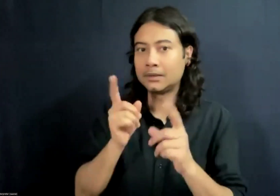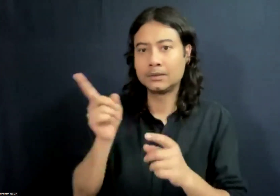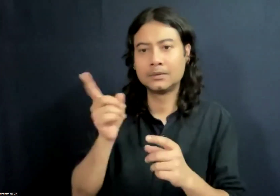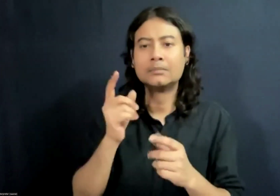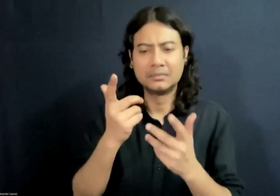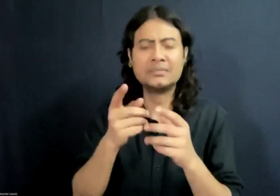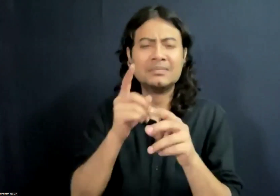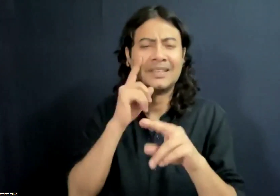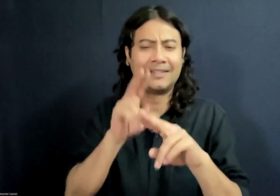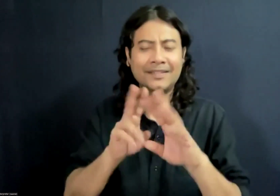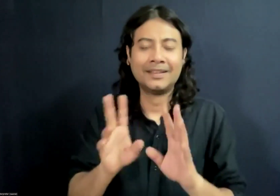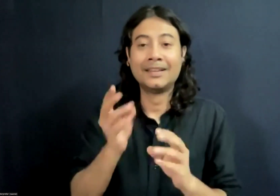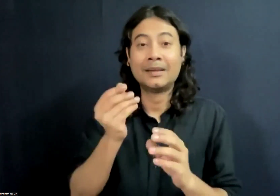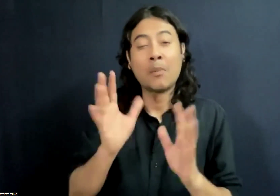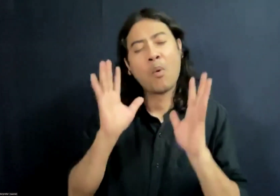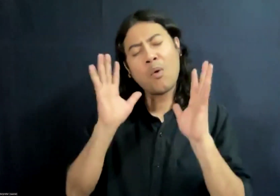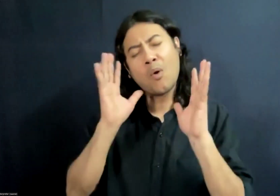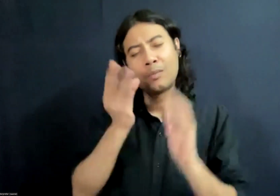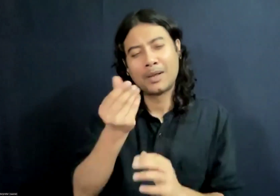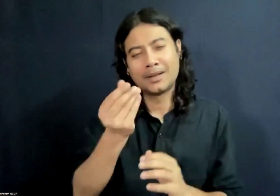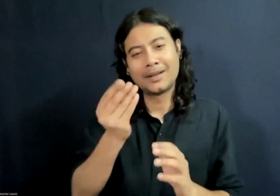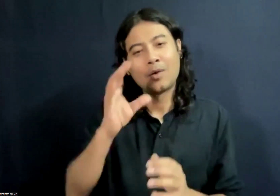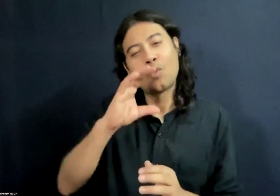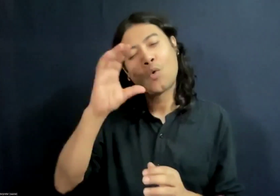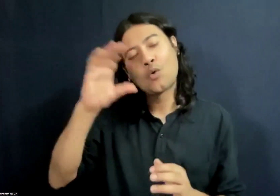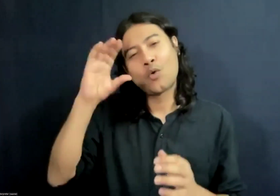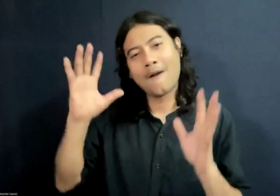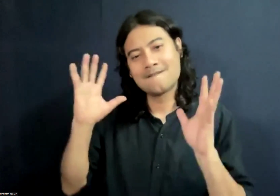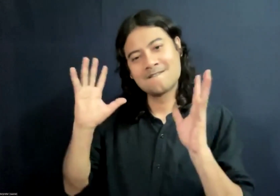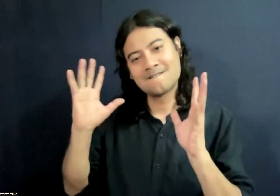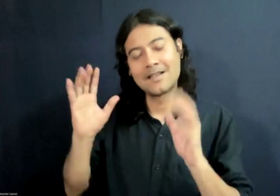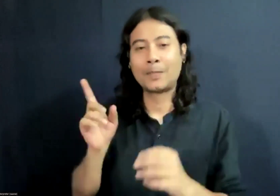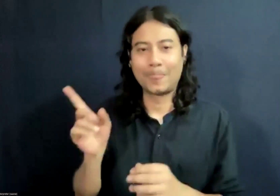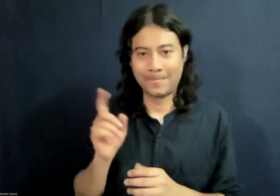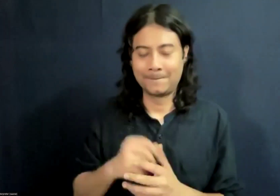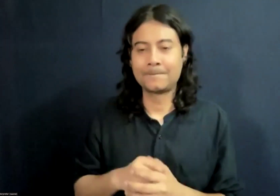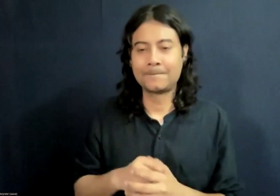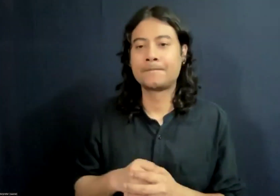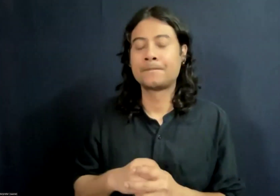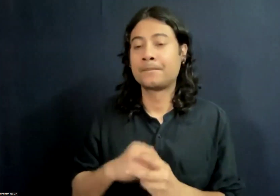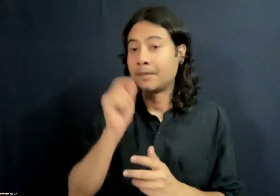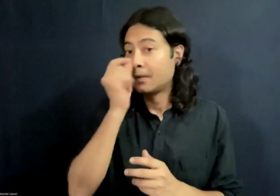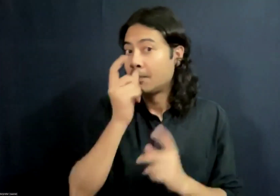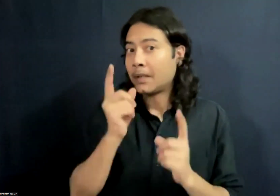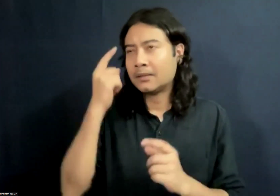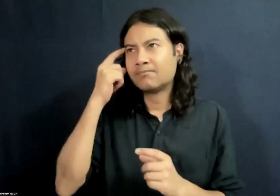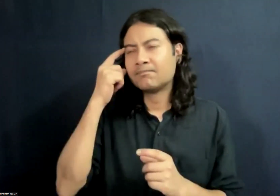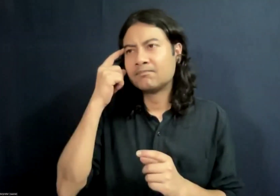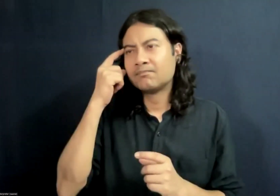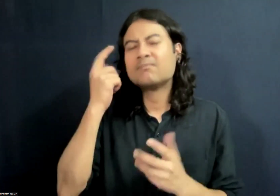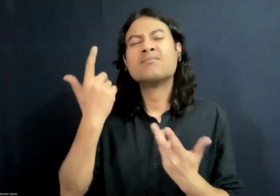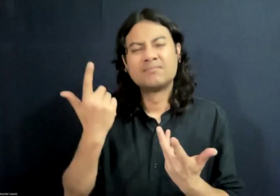have crores of rupees with me, and I want that with this money I will go and I will give money to some